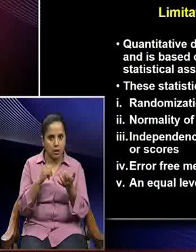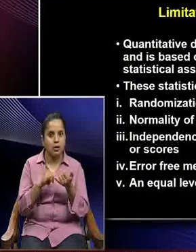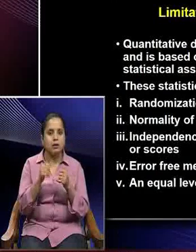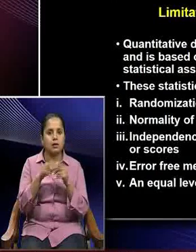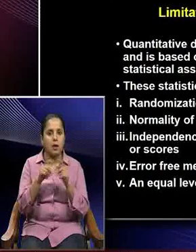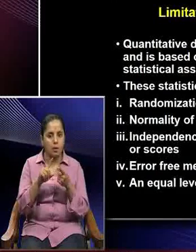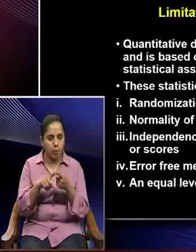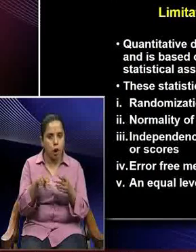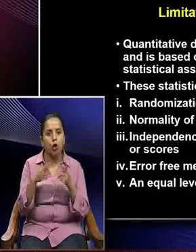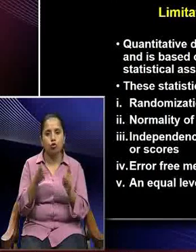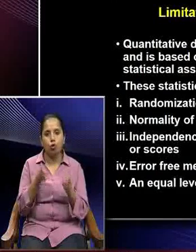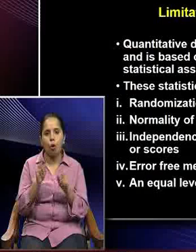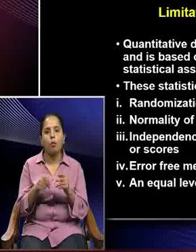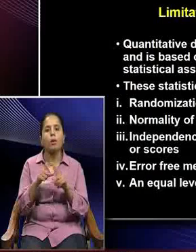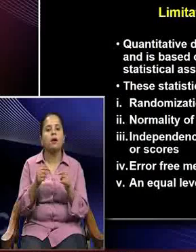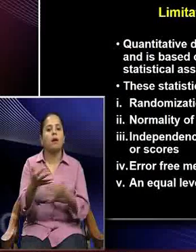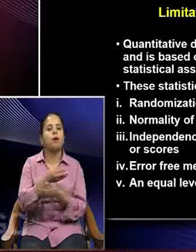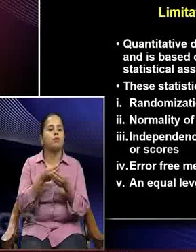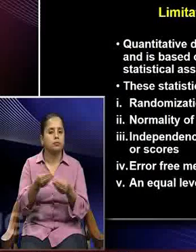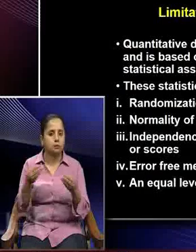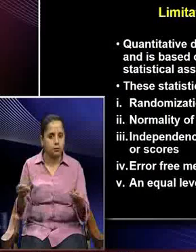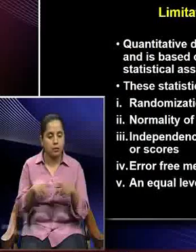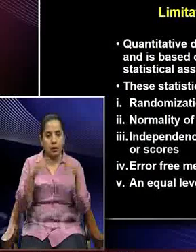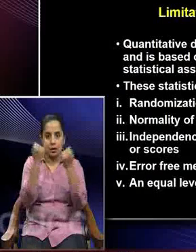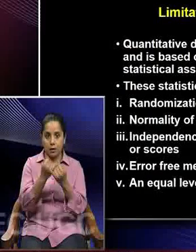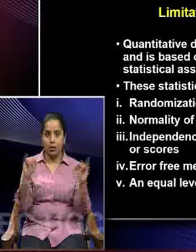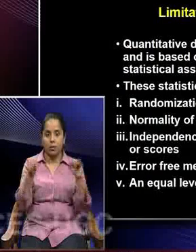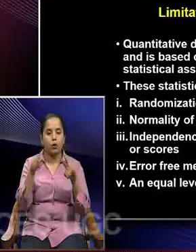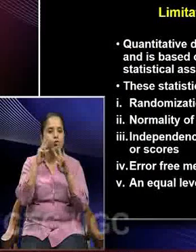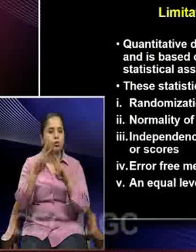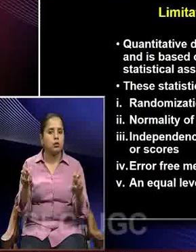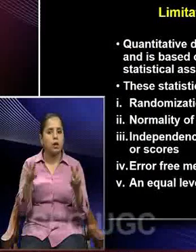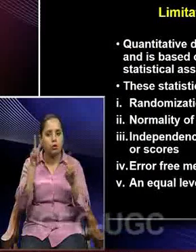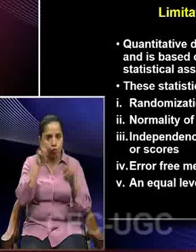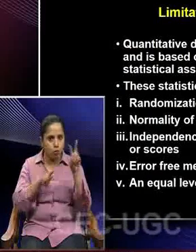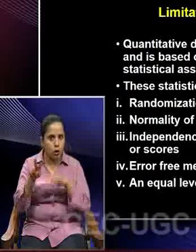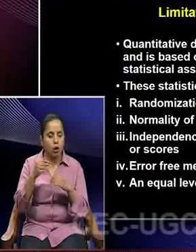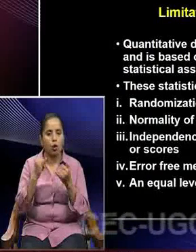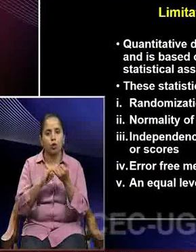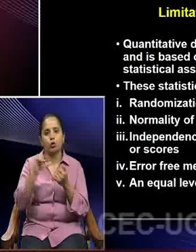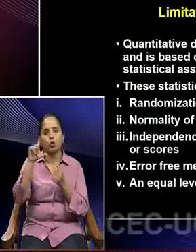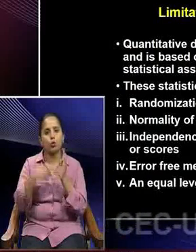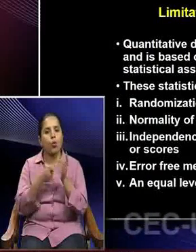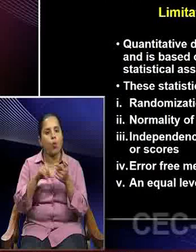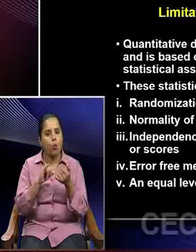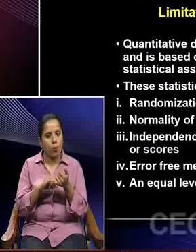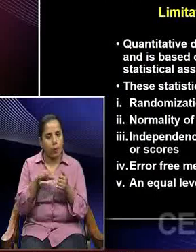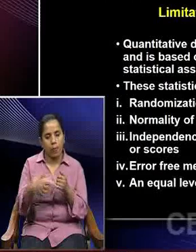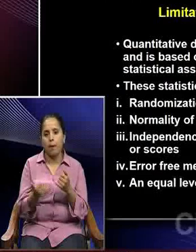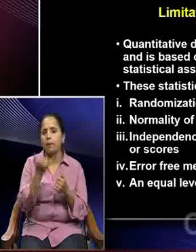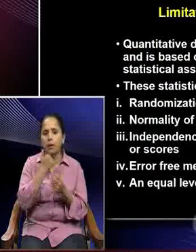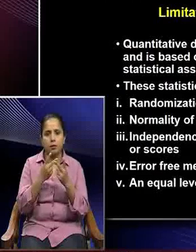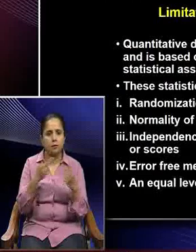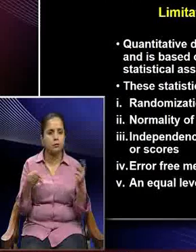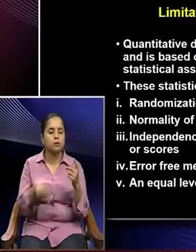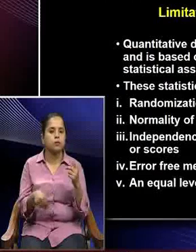normality of data distribution; and number three, independence of the research observation or scores; and number four, errors of